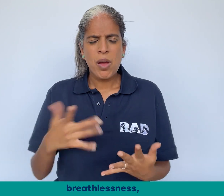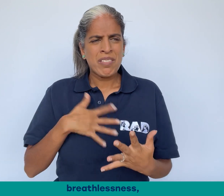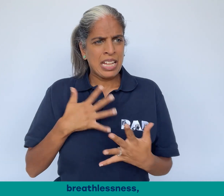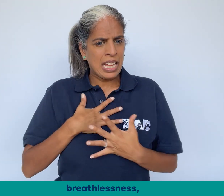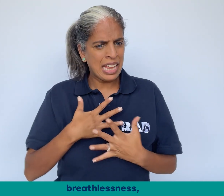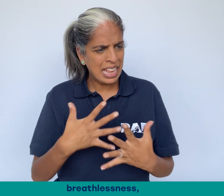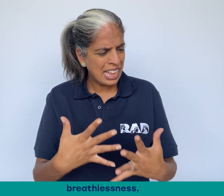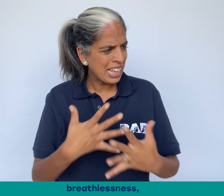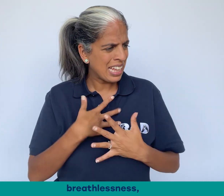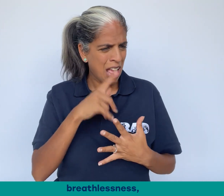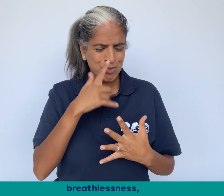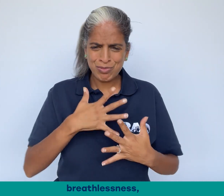breathlessness,